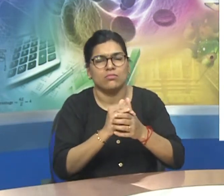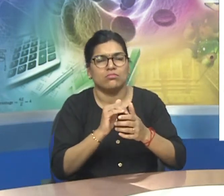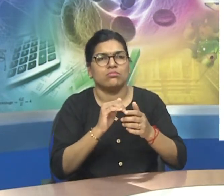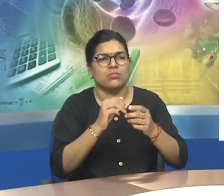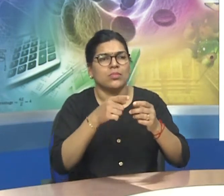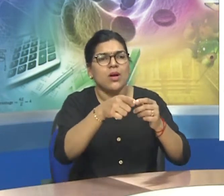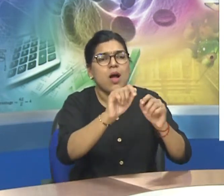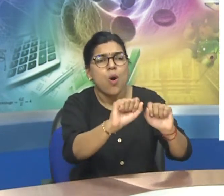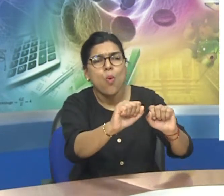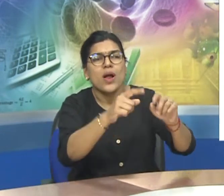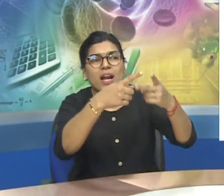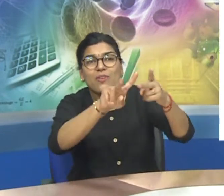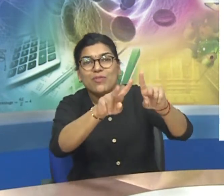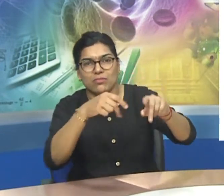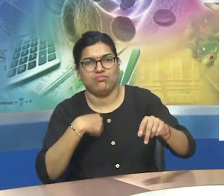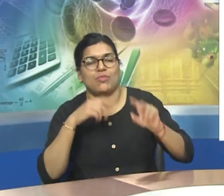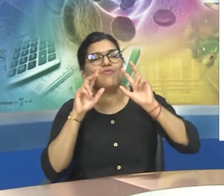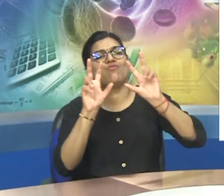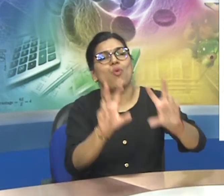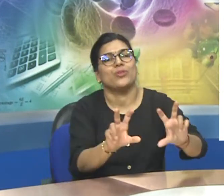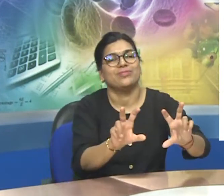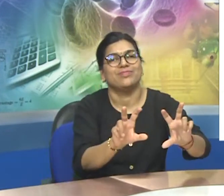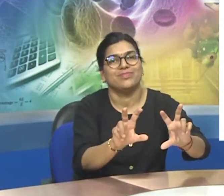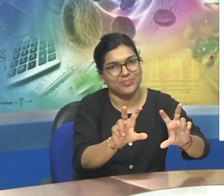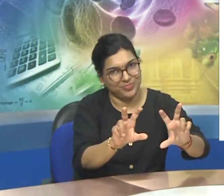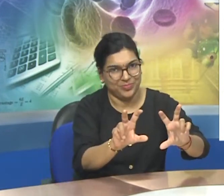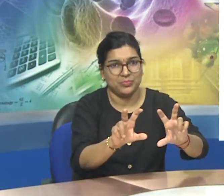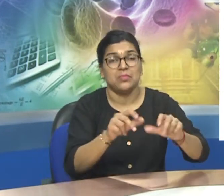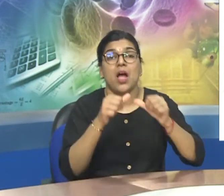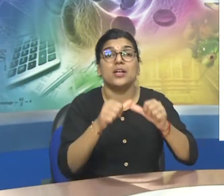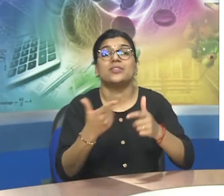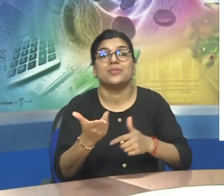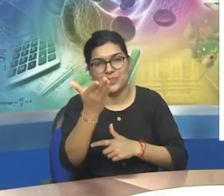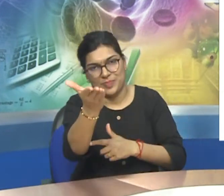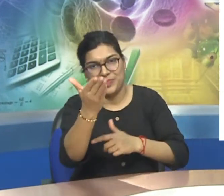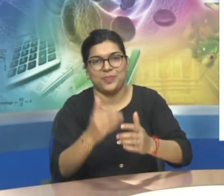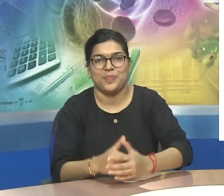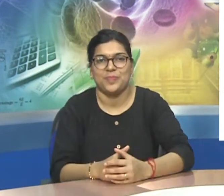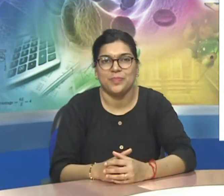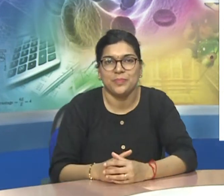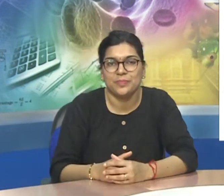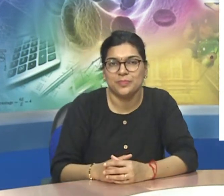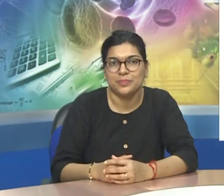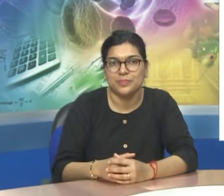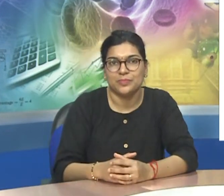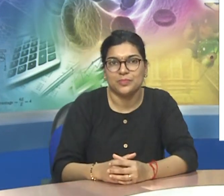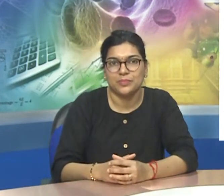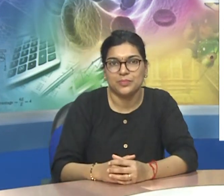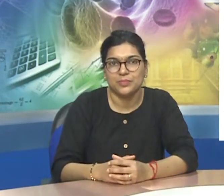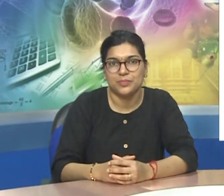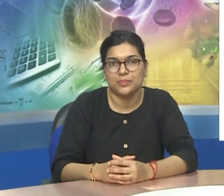People visit friends to watch television. You have to find the answer.